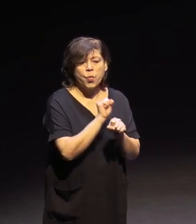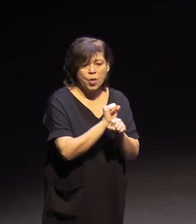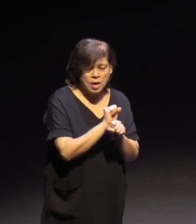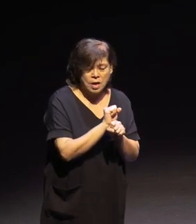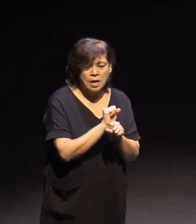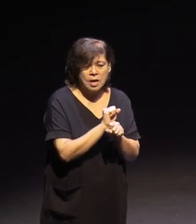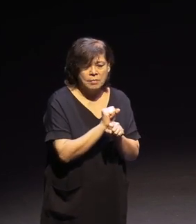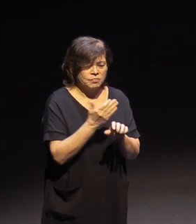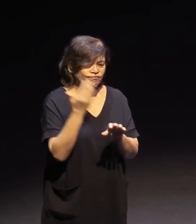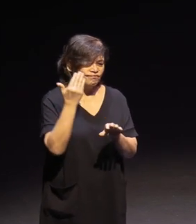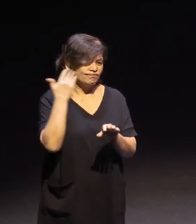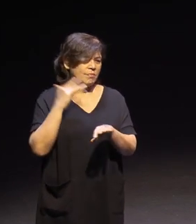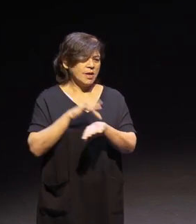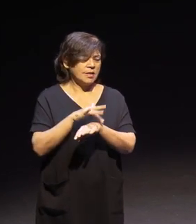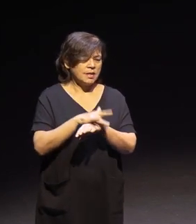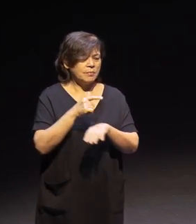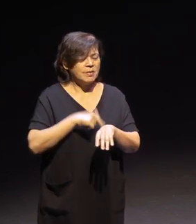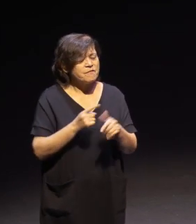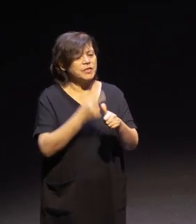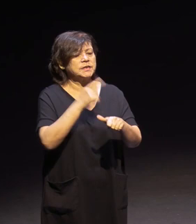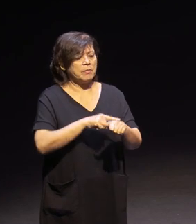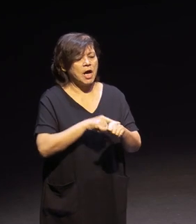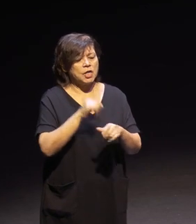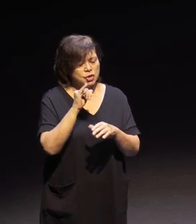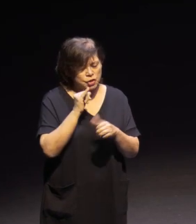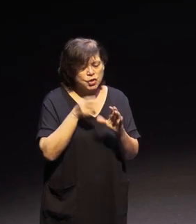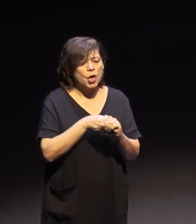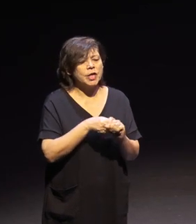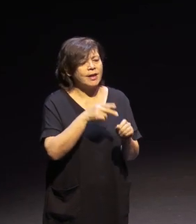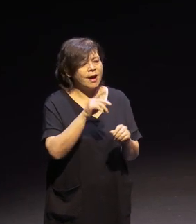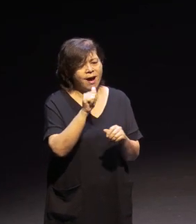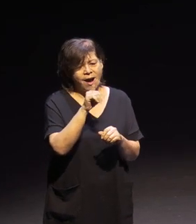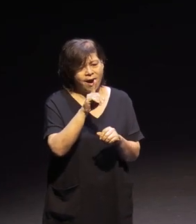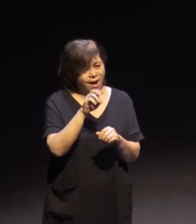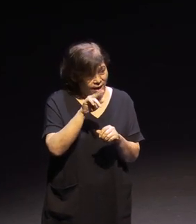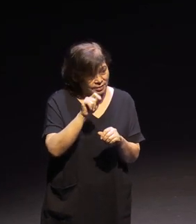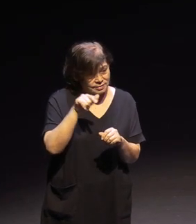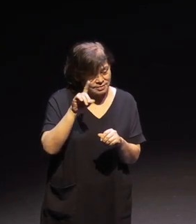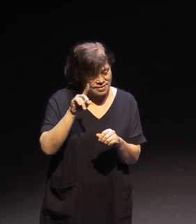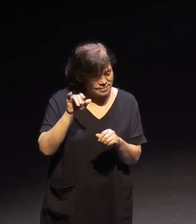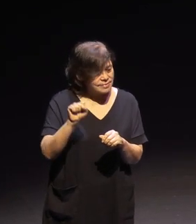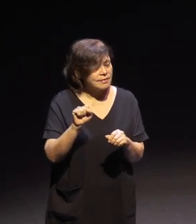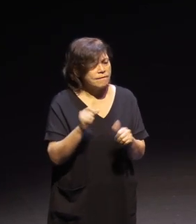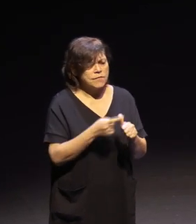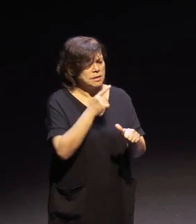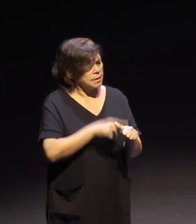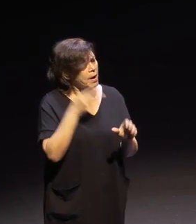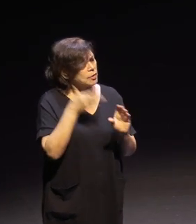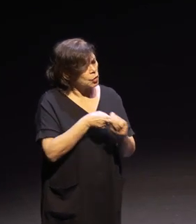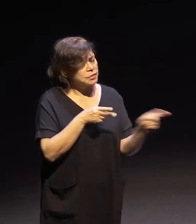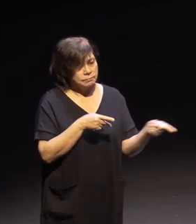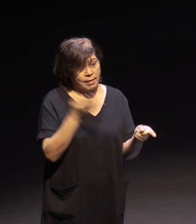stumbled across in my early days when I first joined ArtDis. It was lying around and I had this. No, this was actually in the inventory. So when I first joined